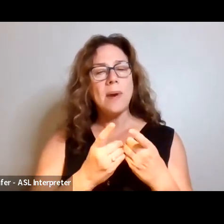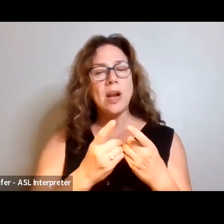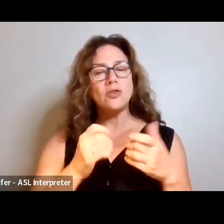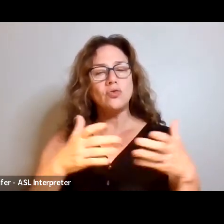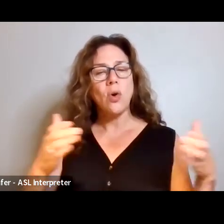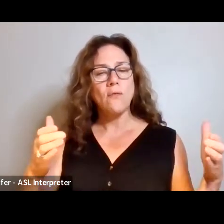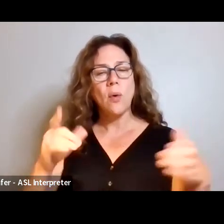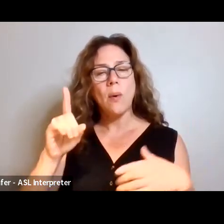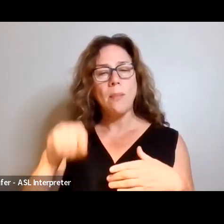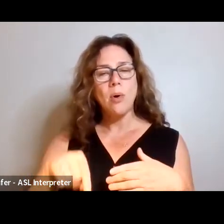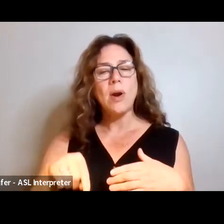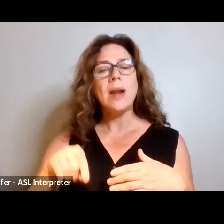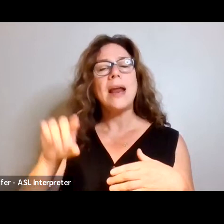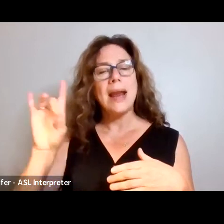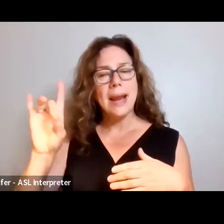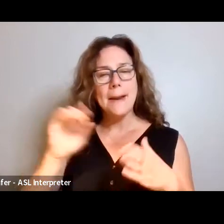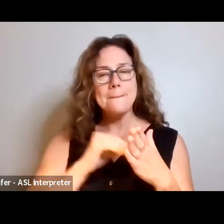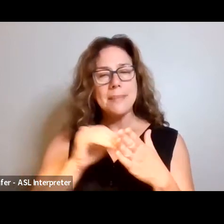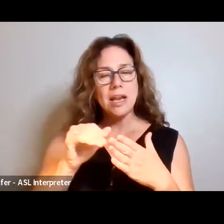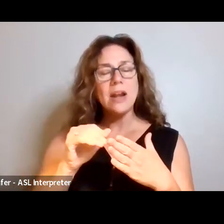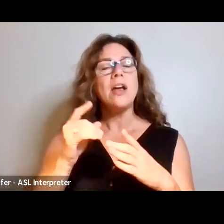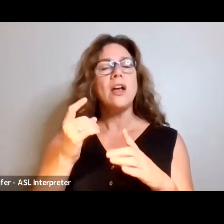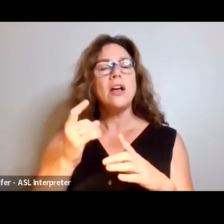million, and from 400,000 meals to